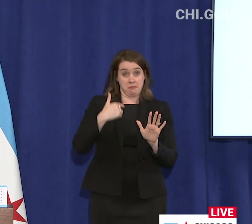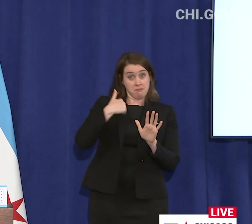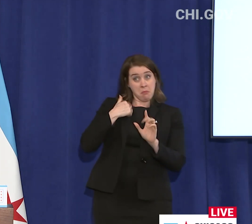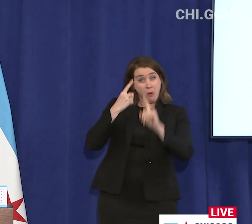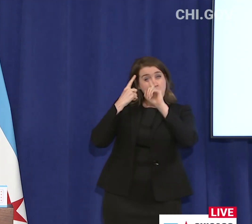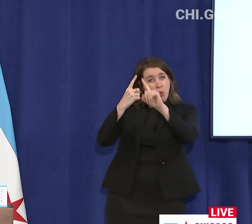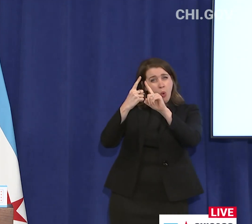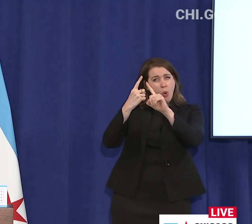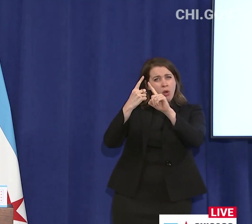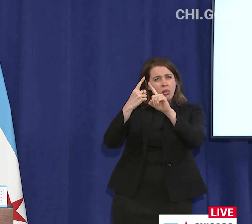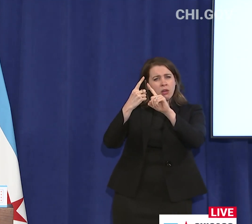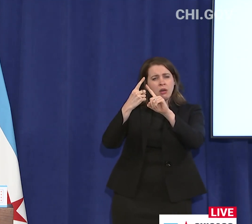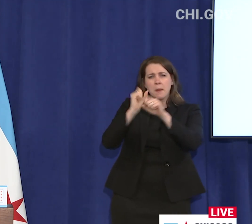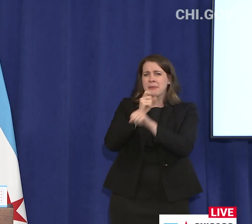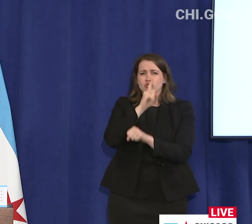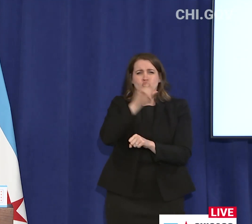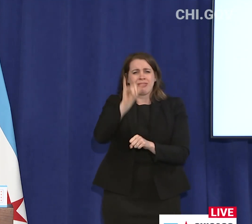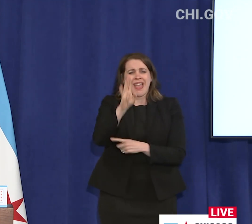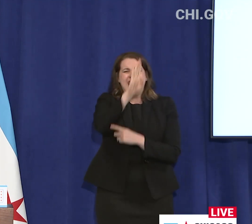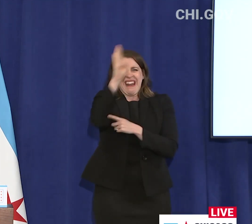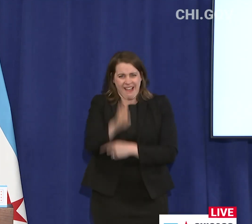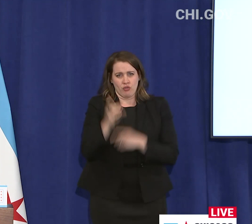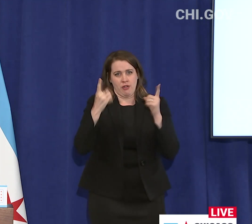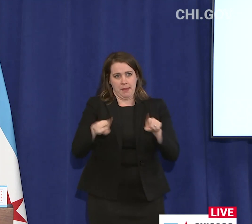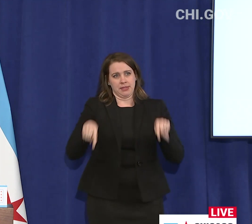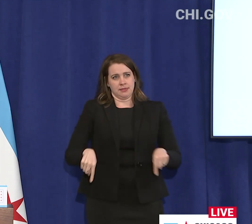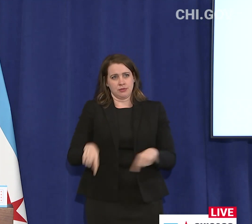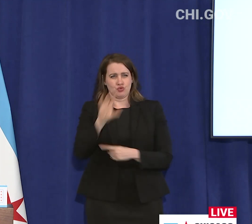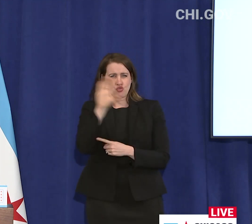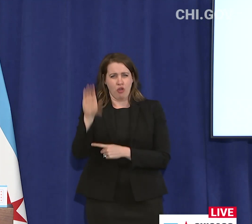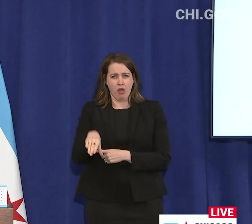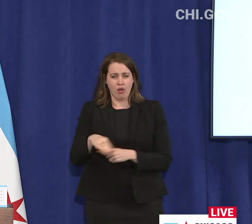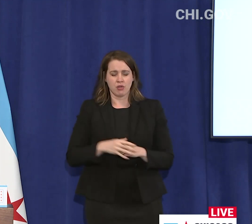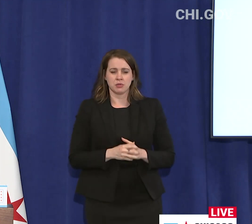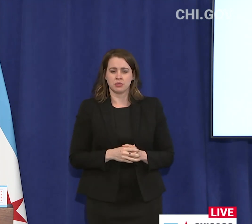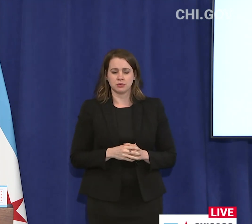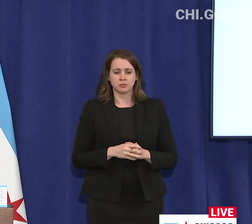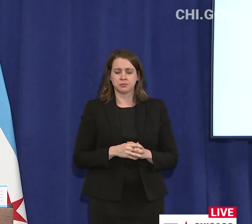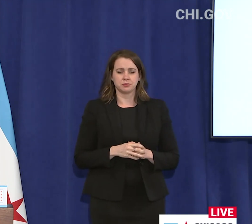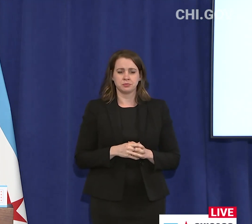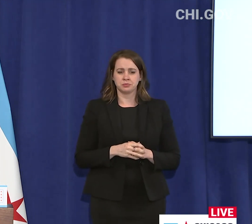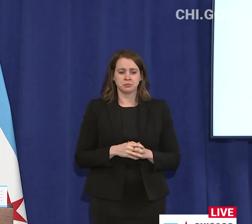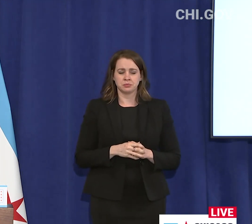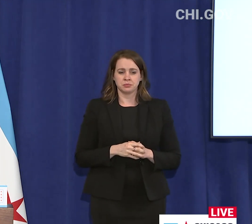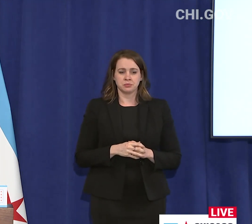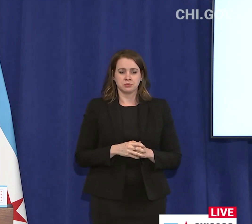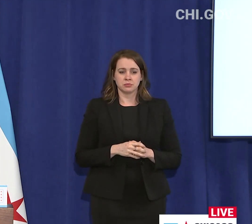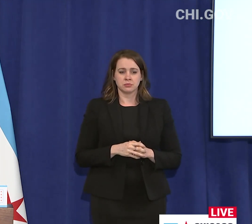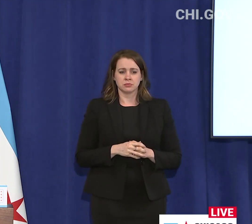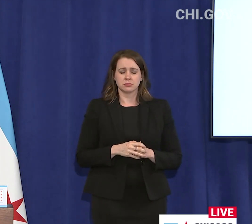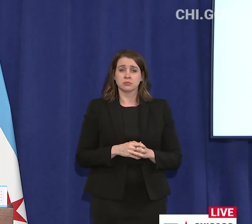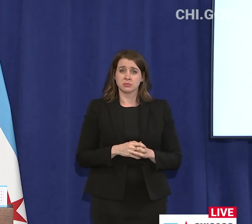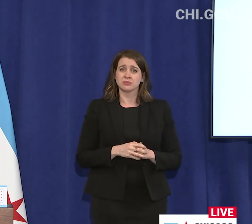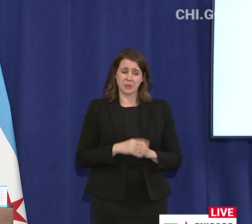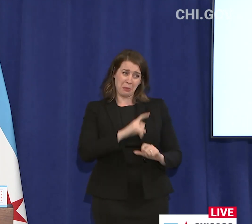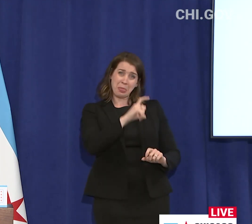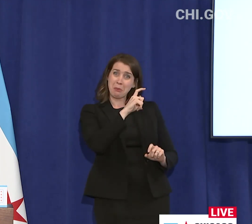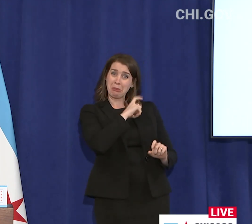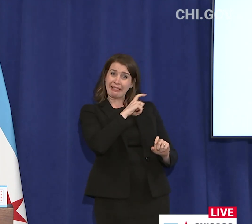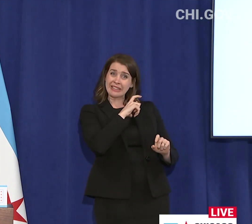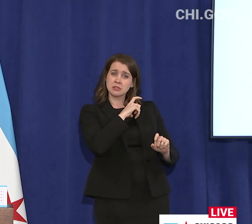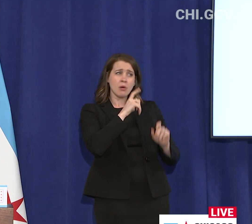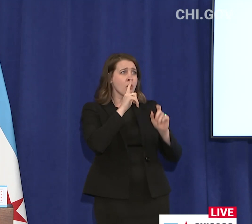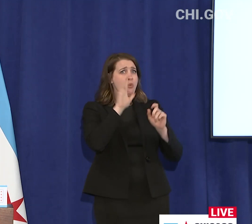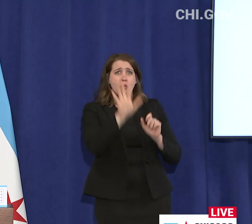doesn't happen in our city. And the police, and I believe this, they have a really difficult